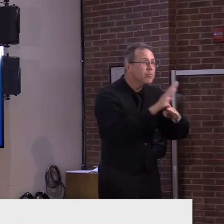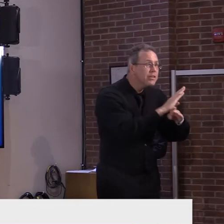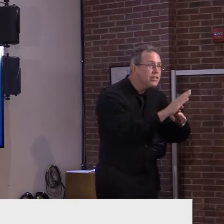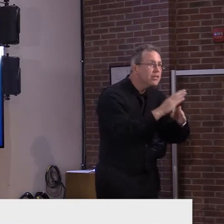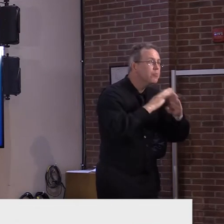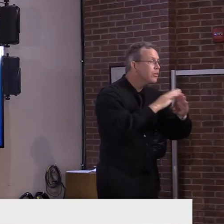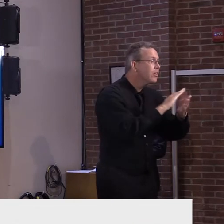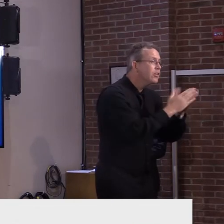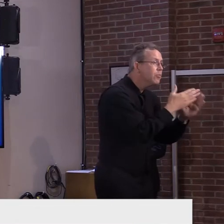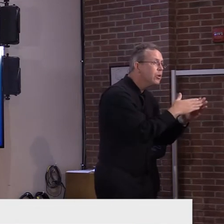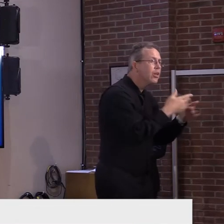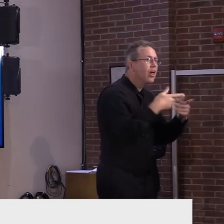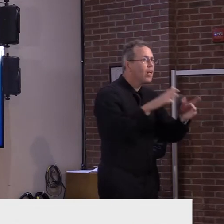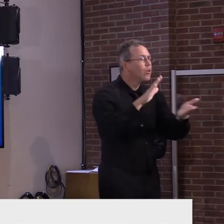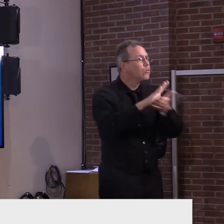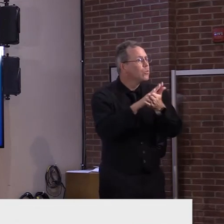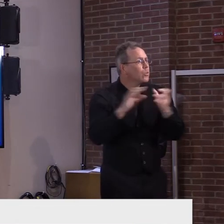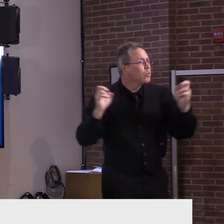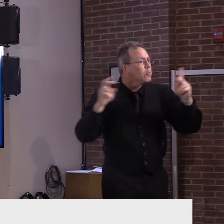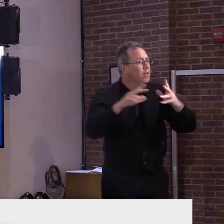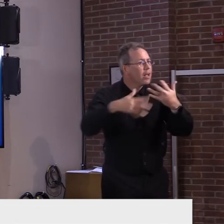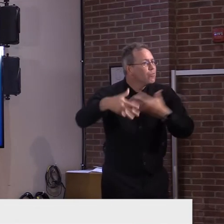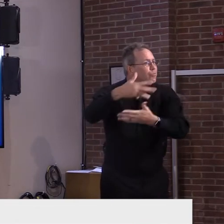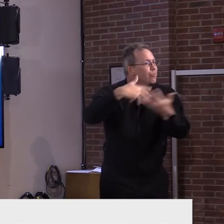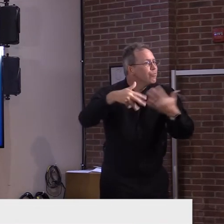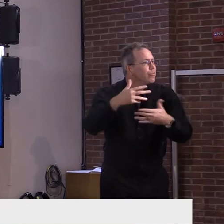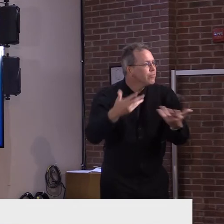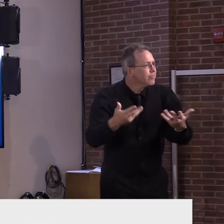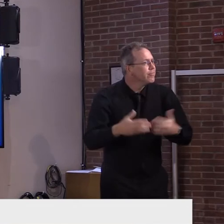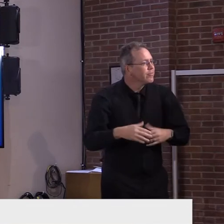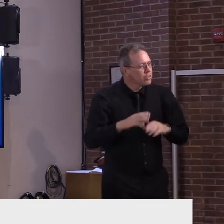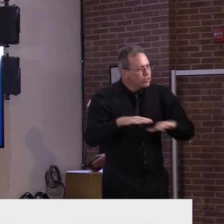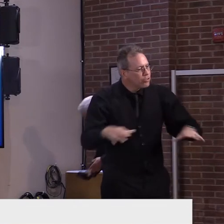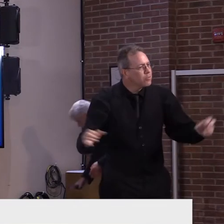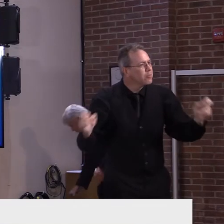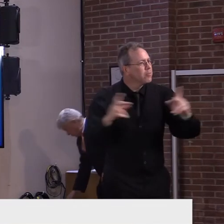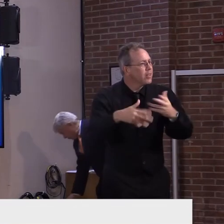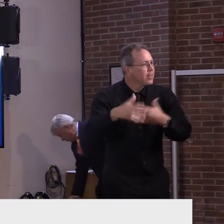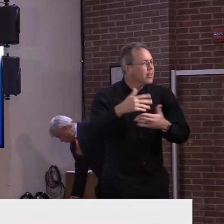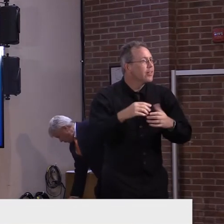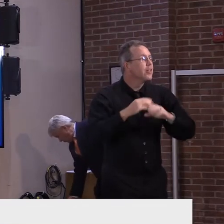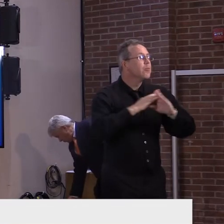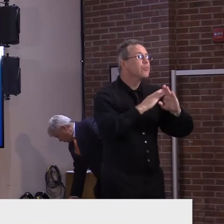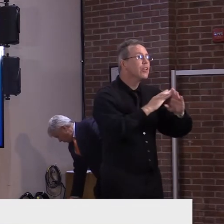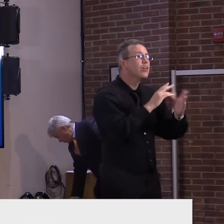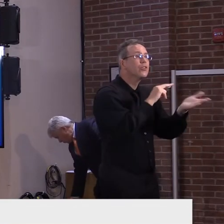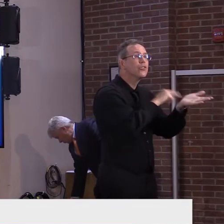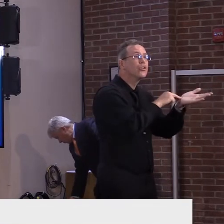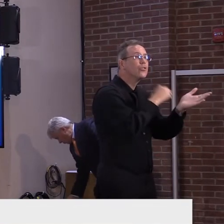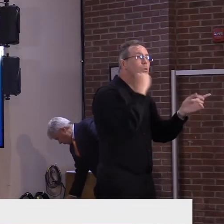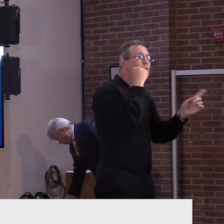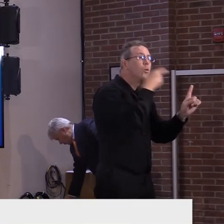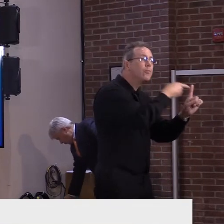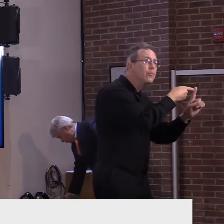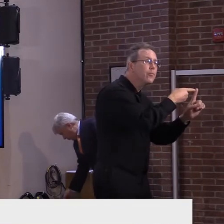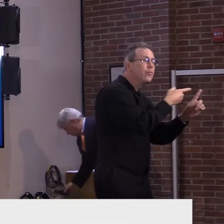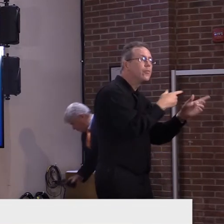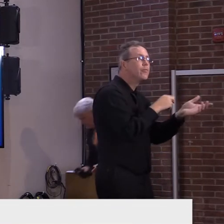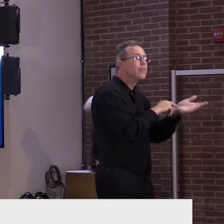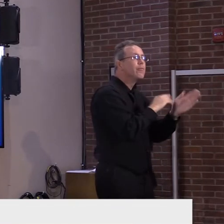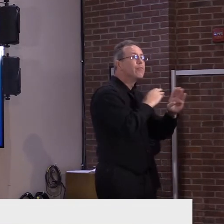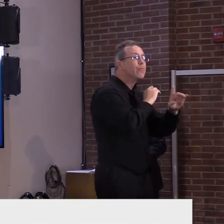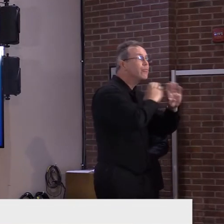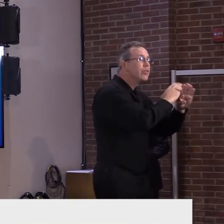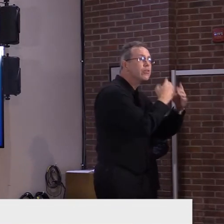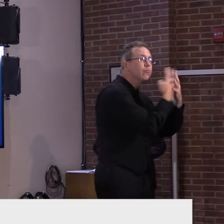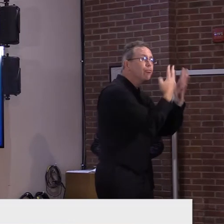in-person learning as a priority for the state, protecting our long-term care facilities, our correctional facilities, our other